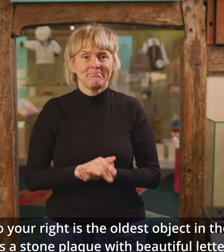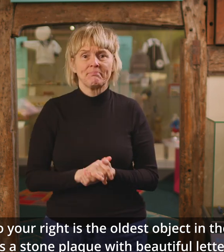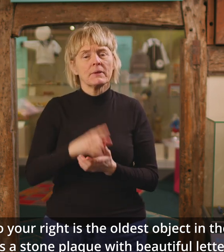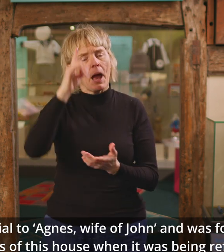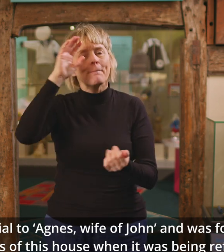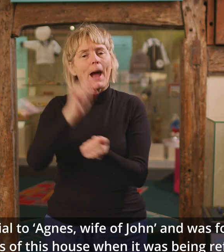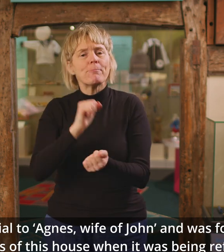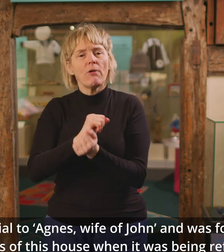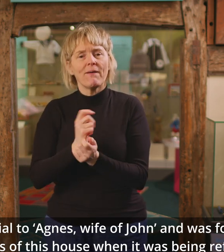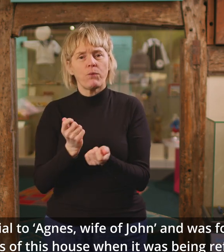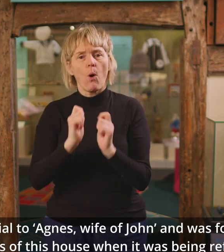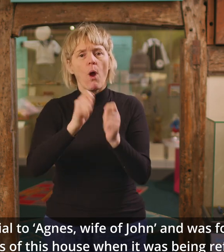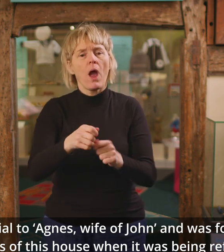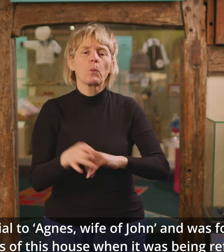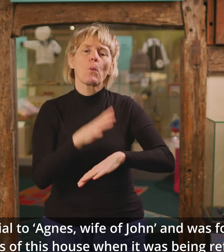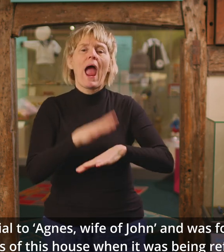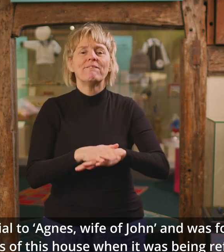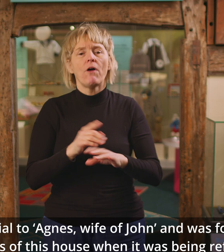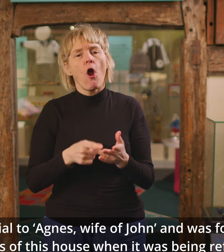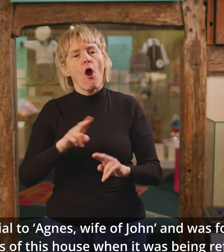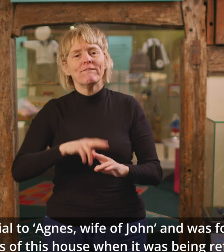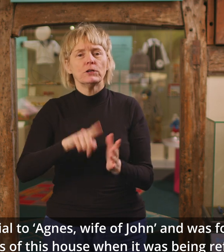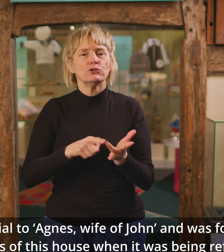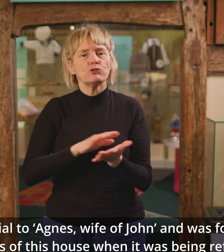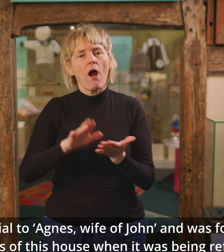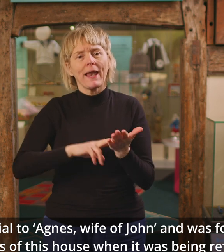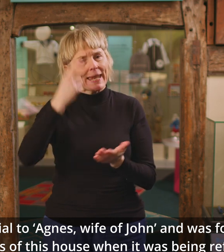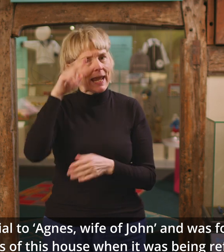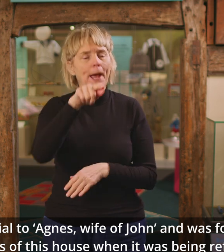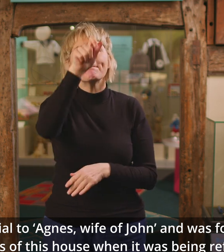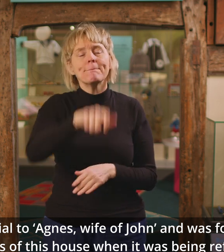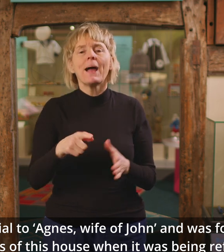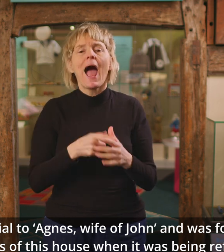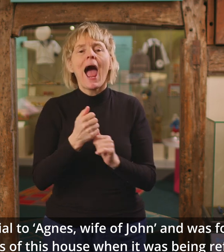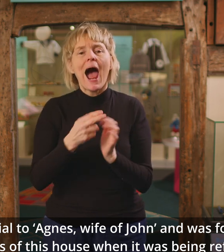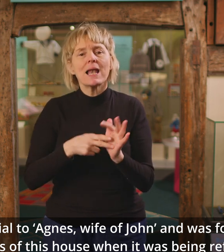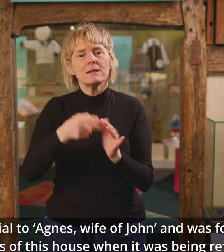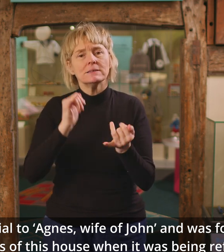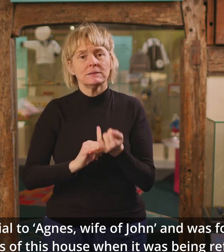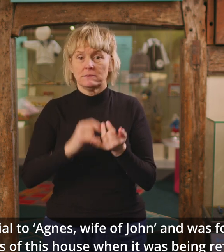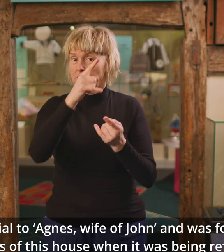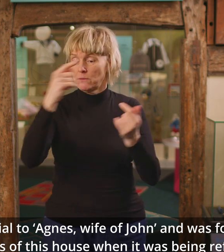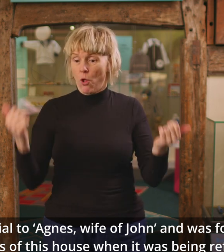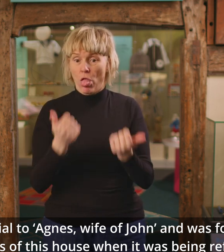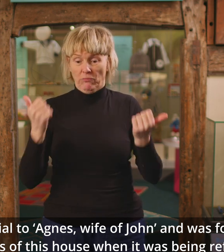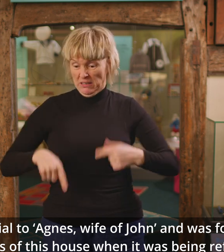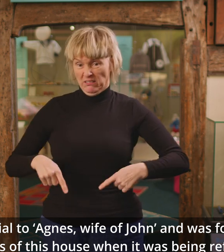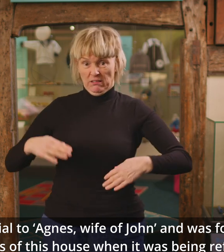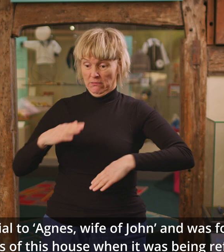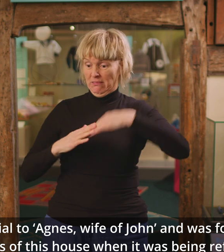It's a memorial to Agnes, wife of John, and was found built into the walls of this house when